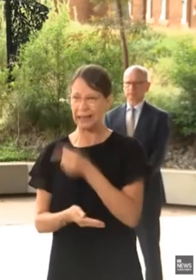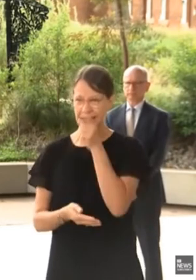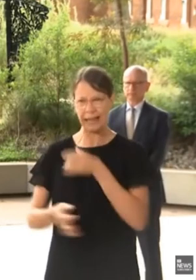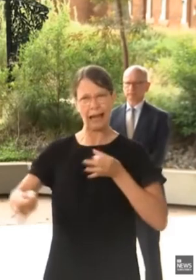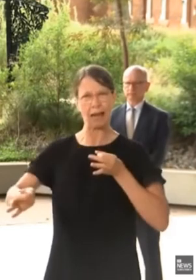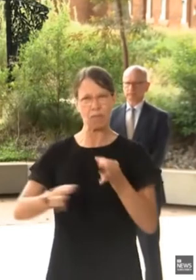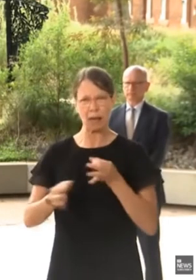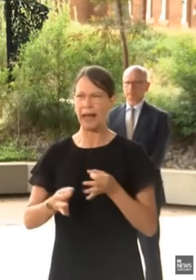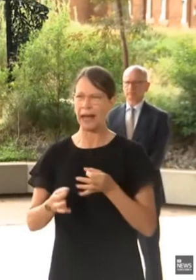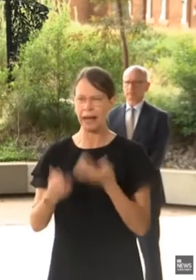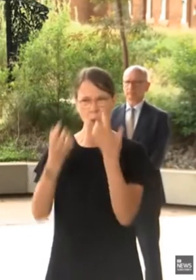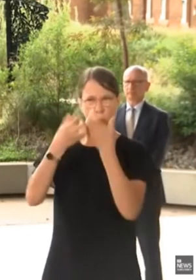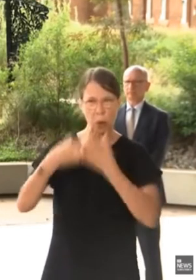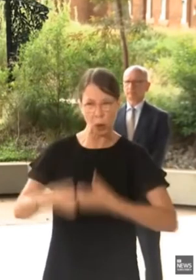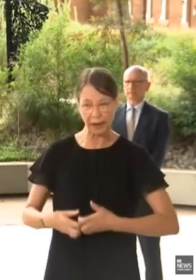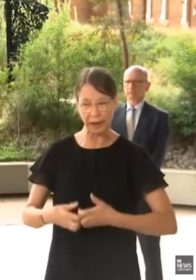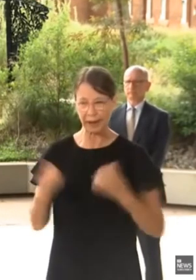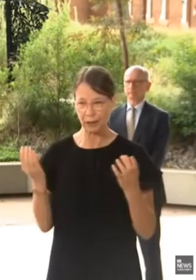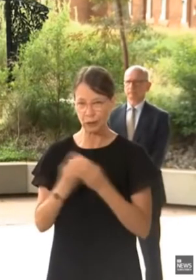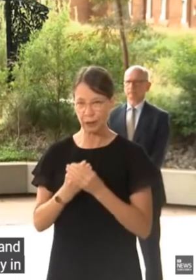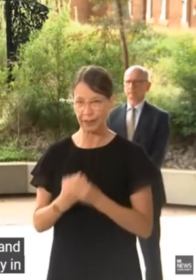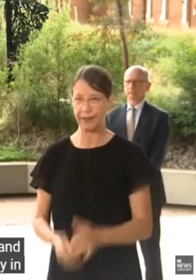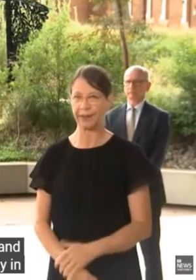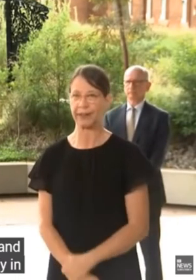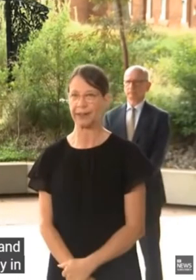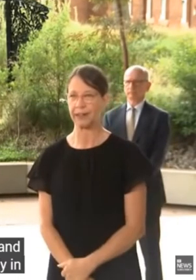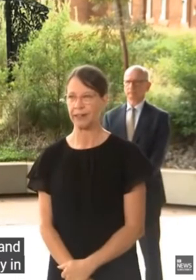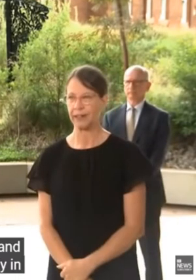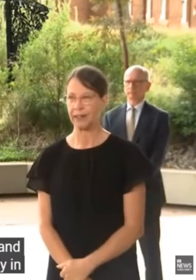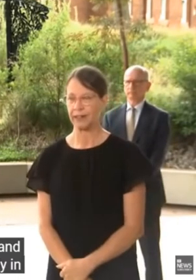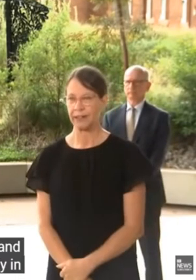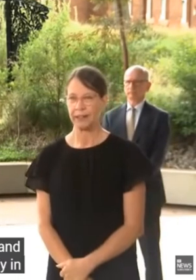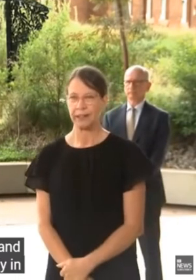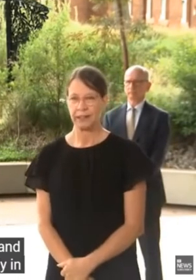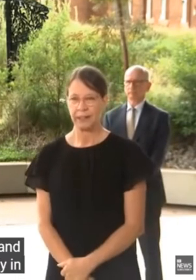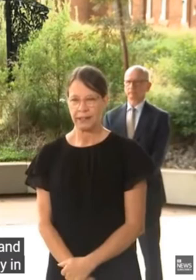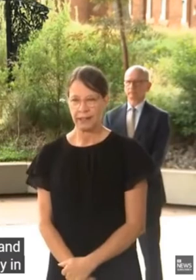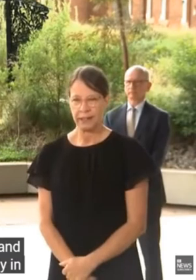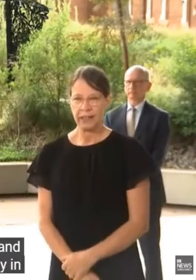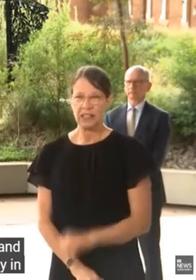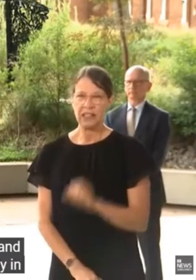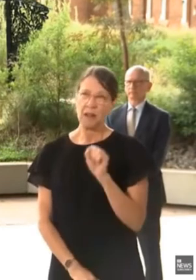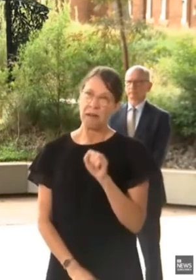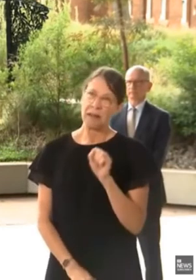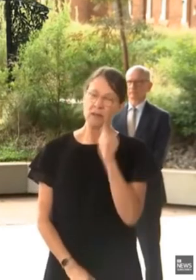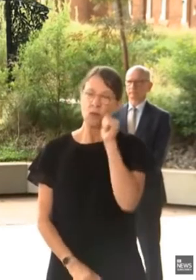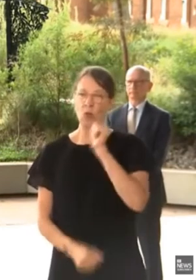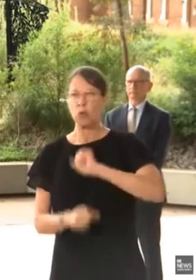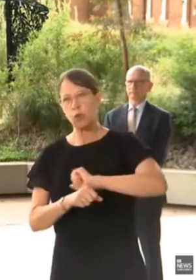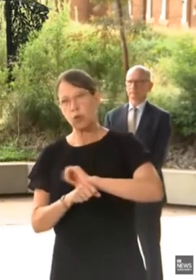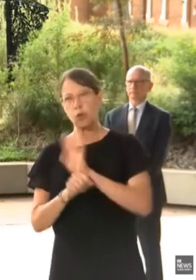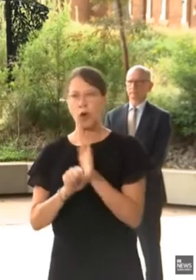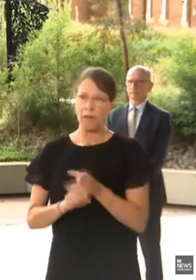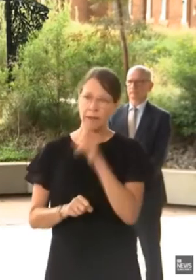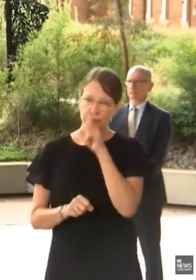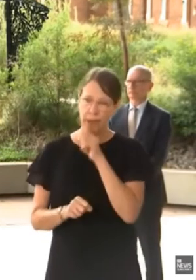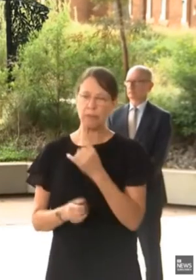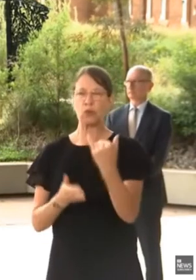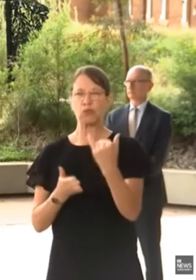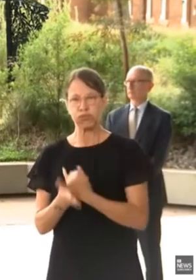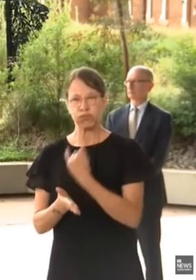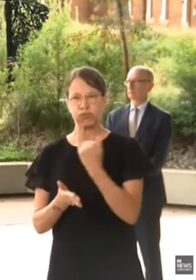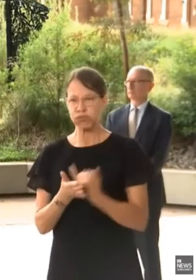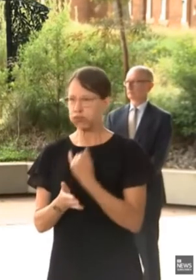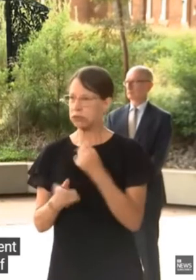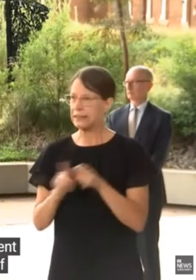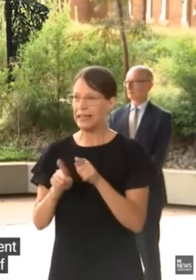and moving through. And ultimately in a pandemic, it's always criticism of government decisions. It's criticisms of governments overseas. There's criticisms